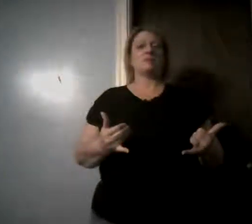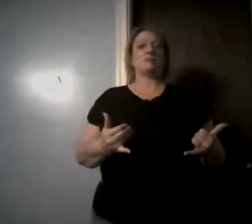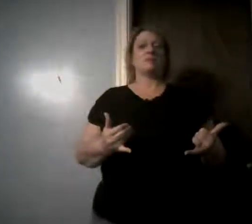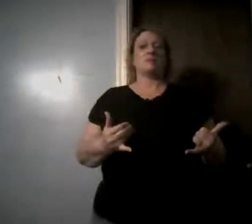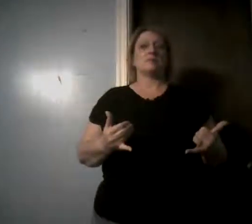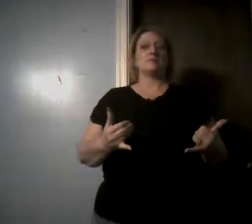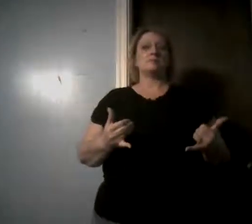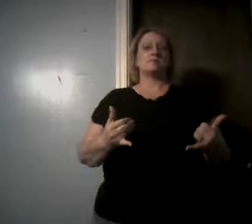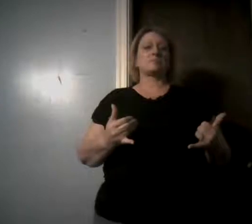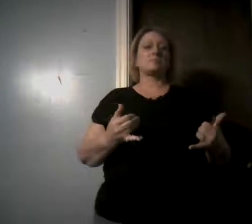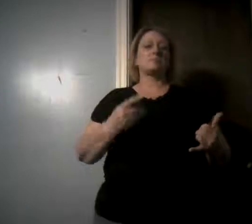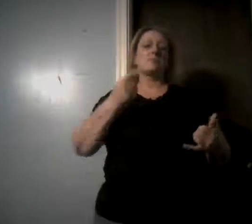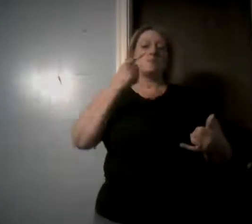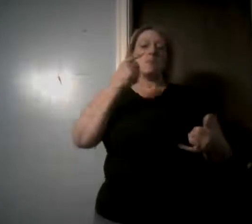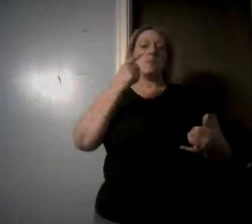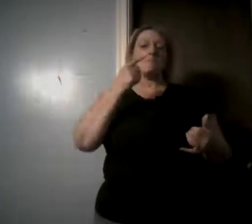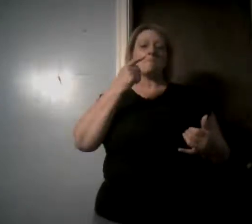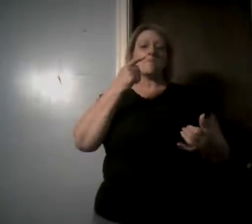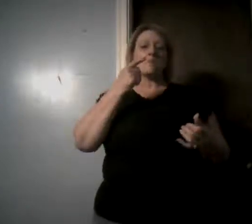A red rash appears several days later.